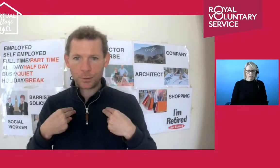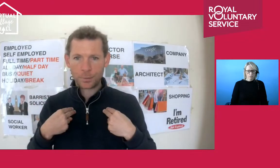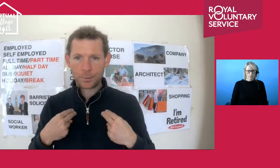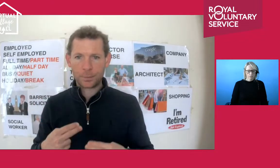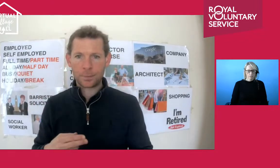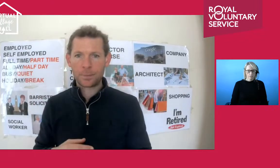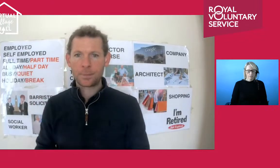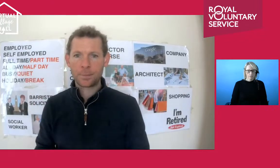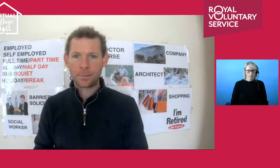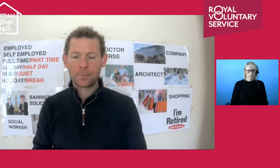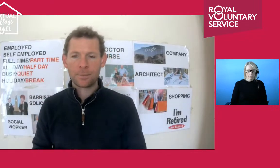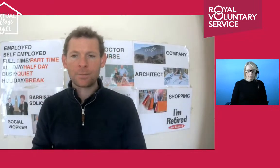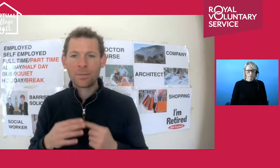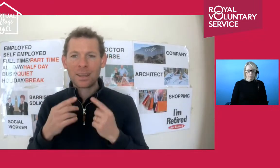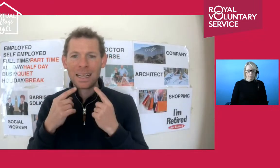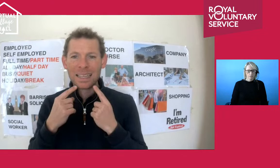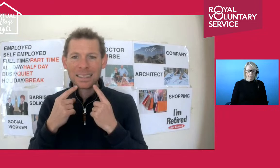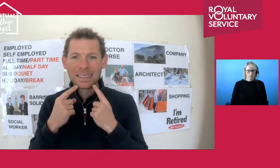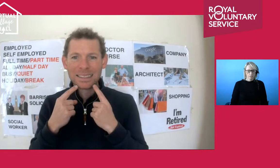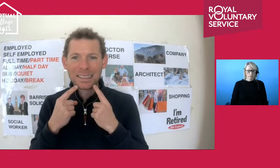nurse,